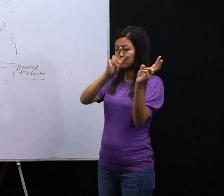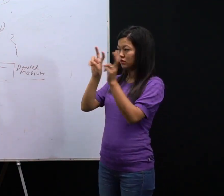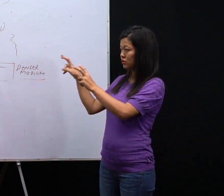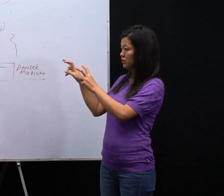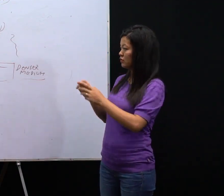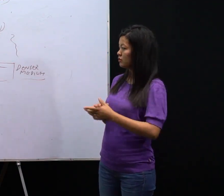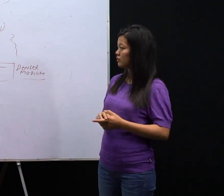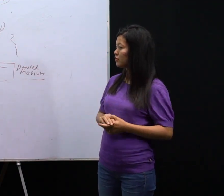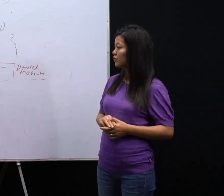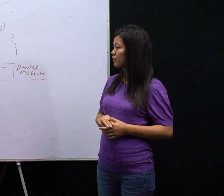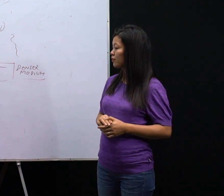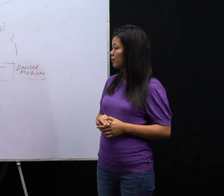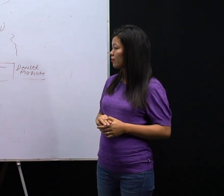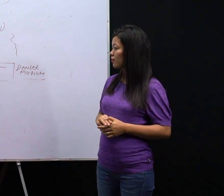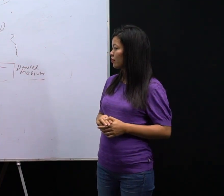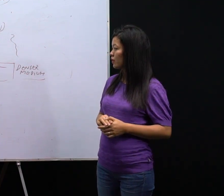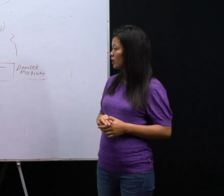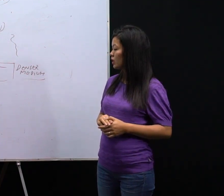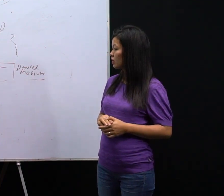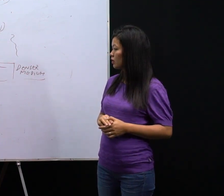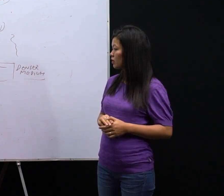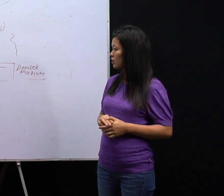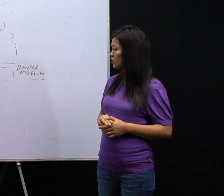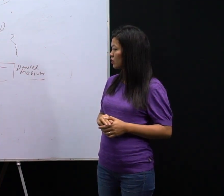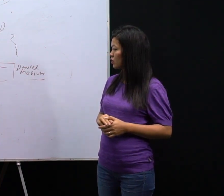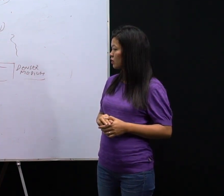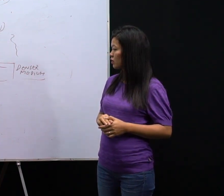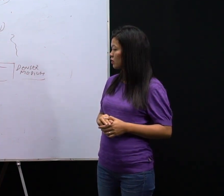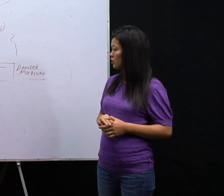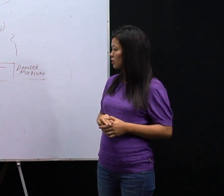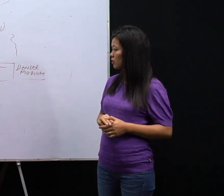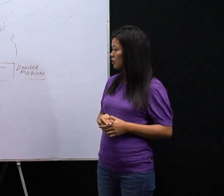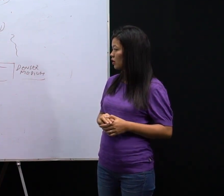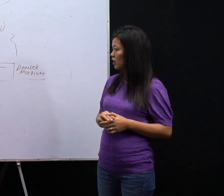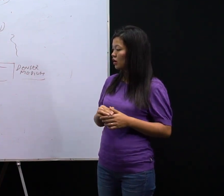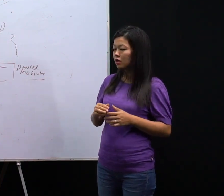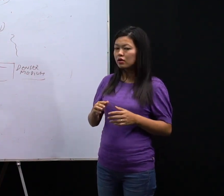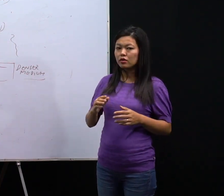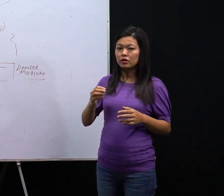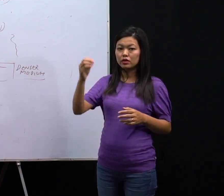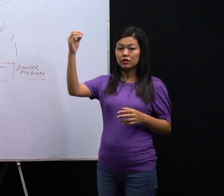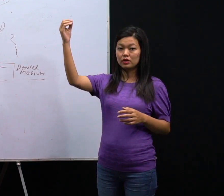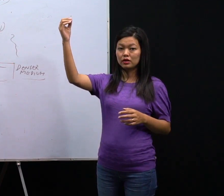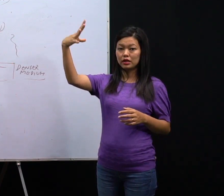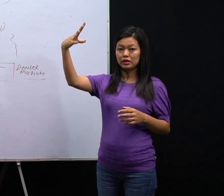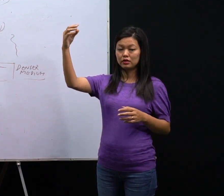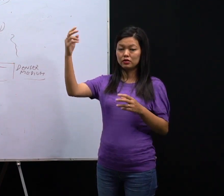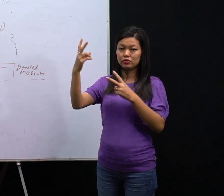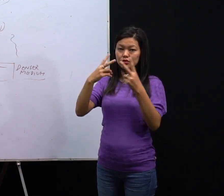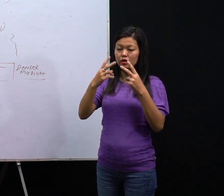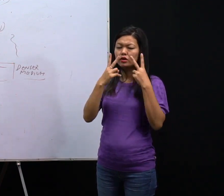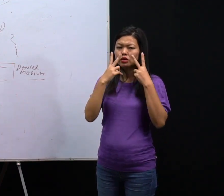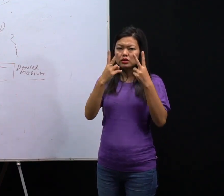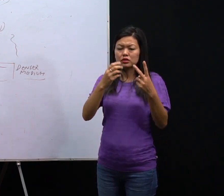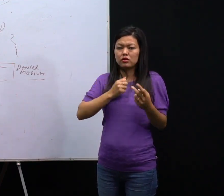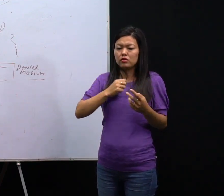the rarer medium to the denser medium, it will, now the reflected ray will bend towards the normal.